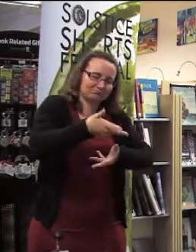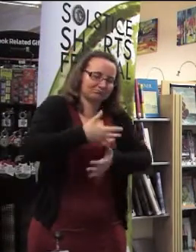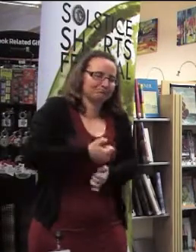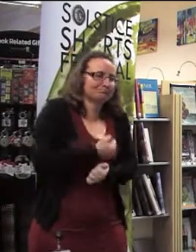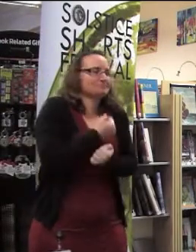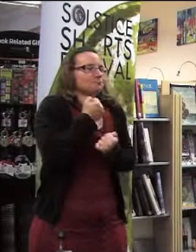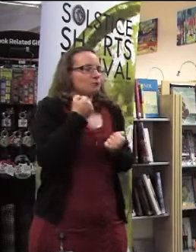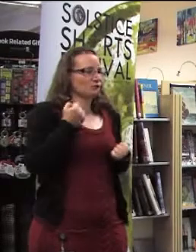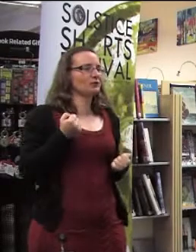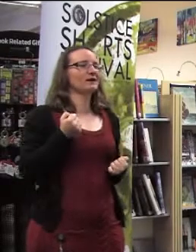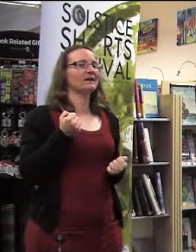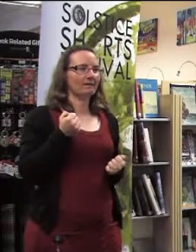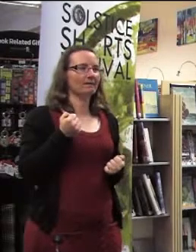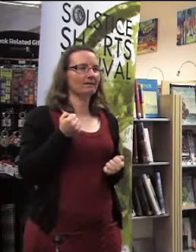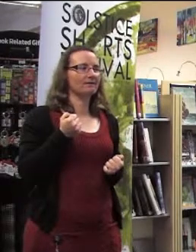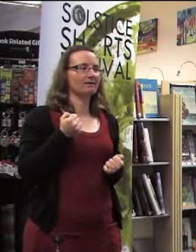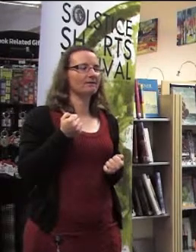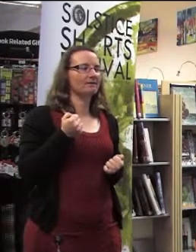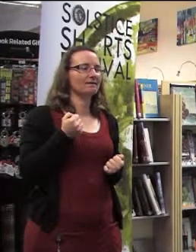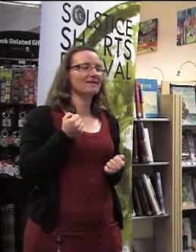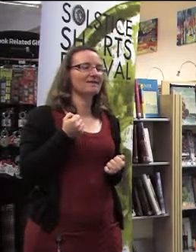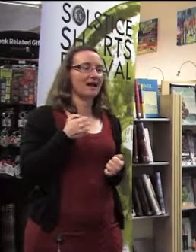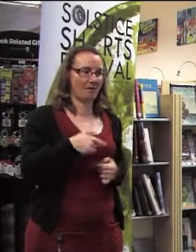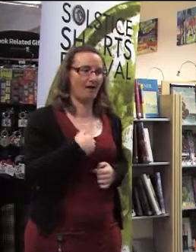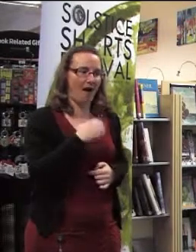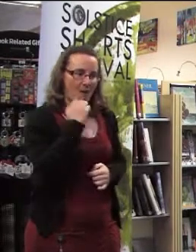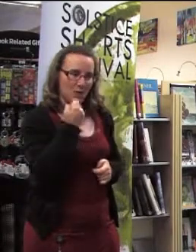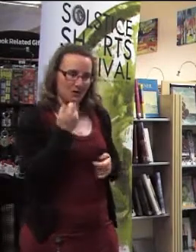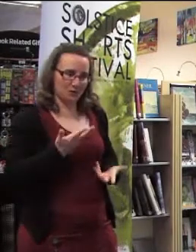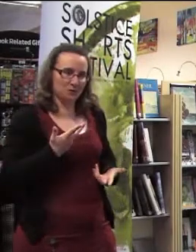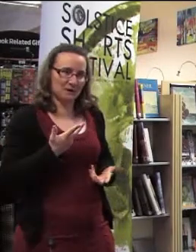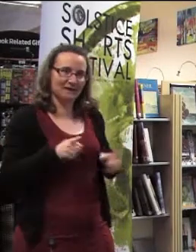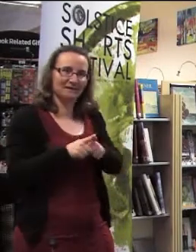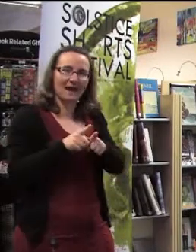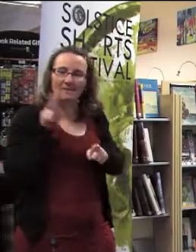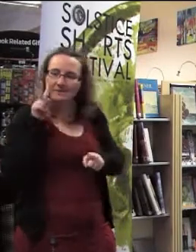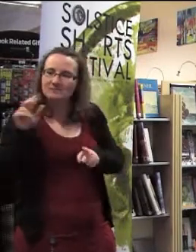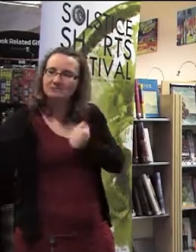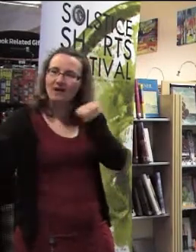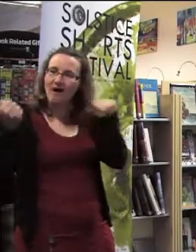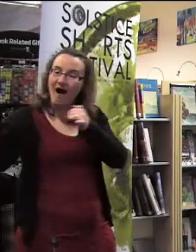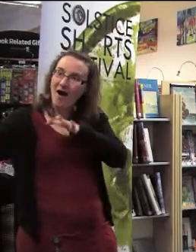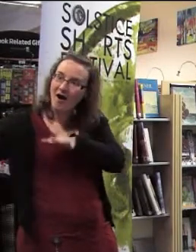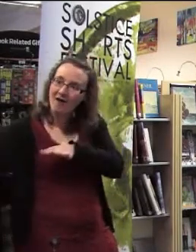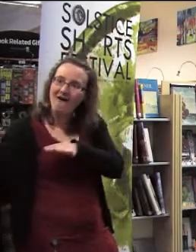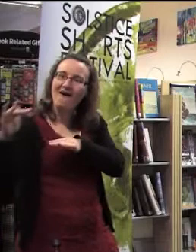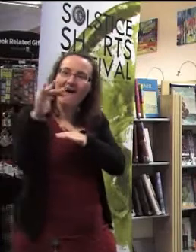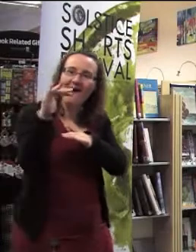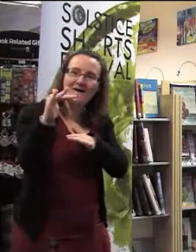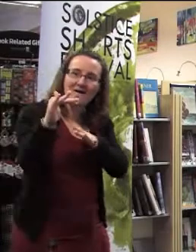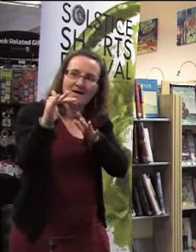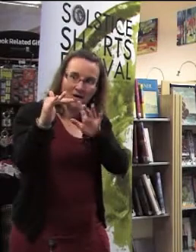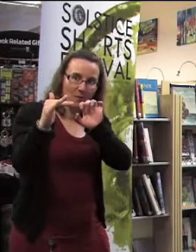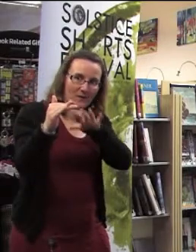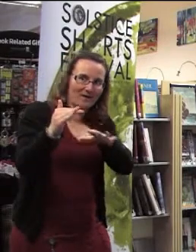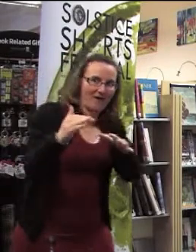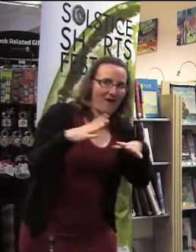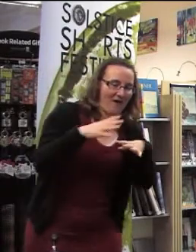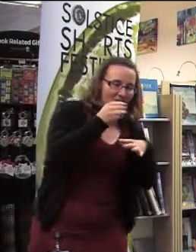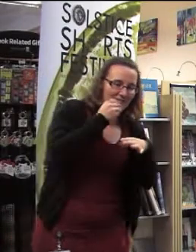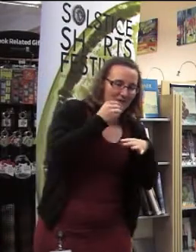That's what I'll do too. As soon as I see your headlights sweep the drive, onions will be